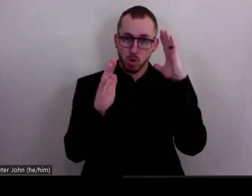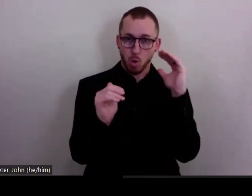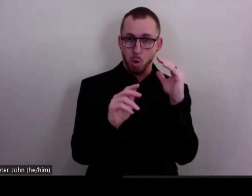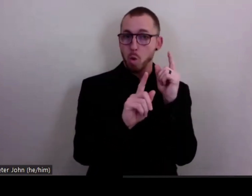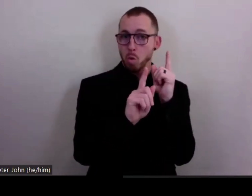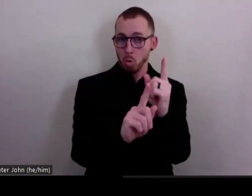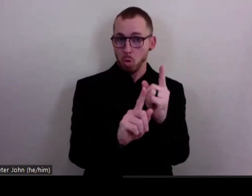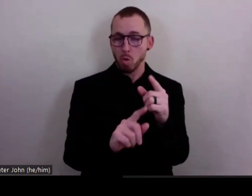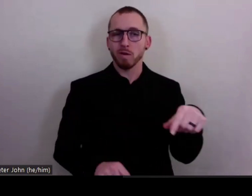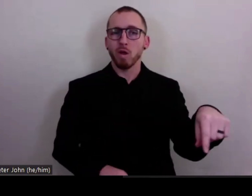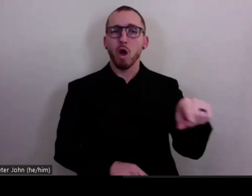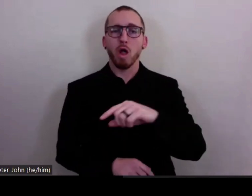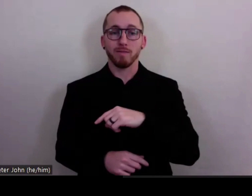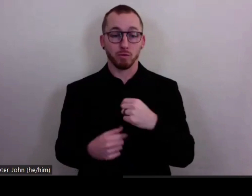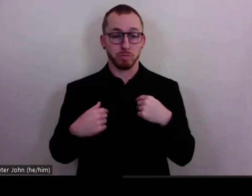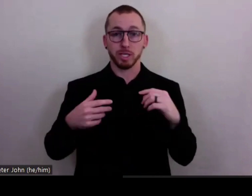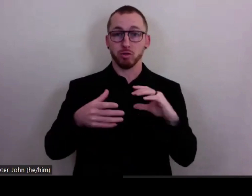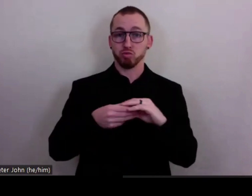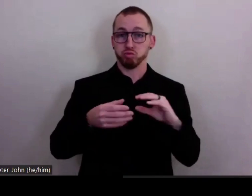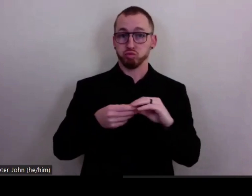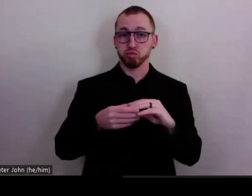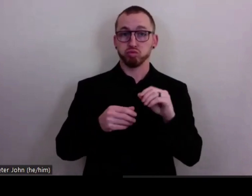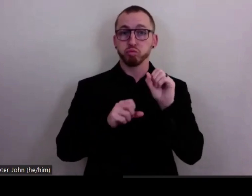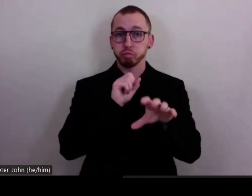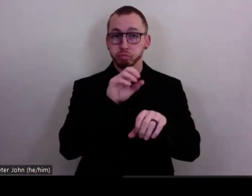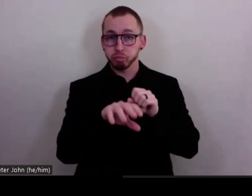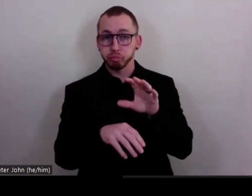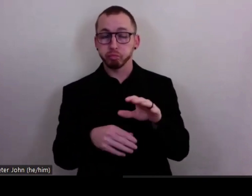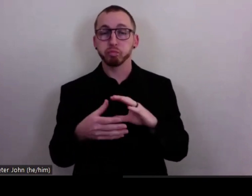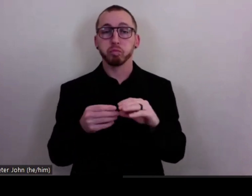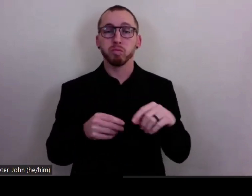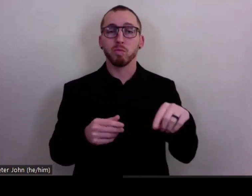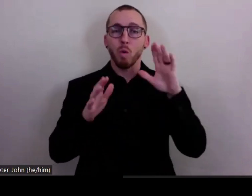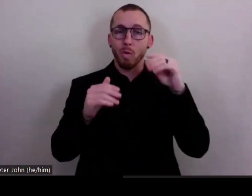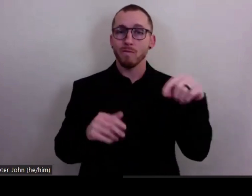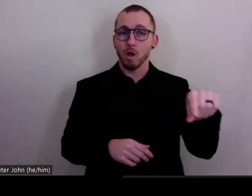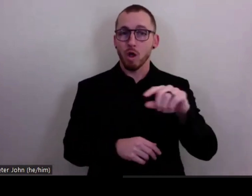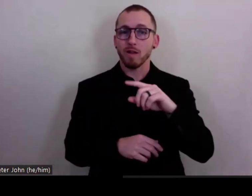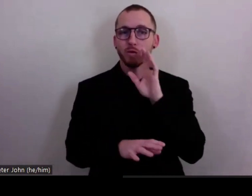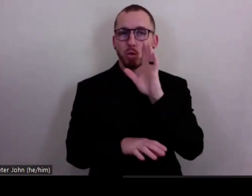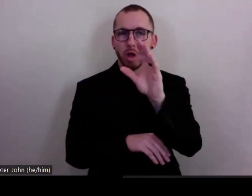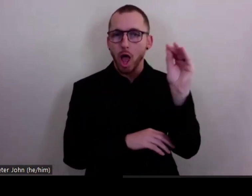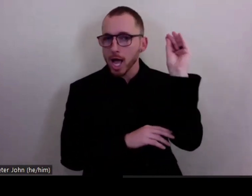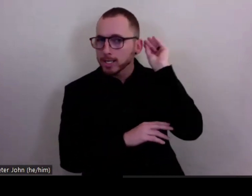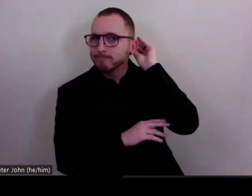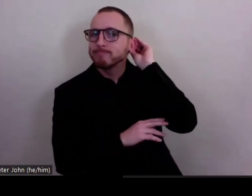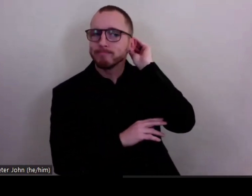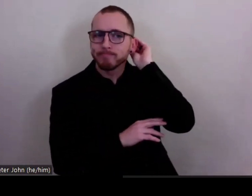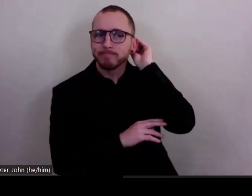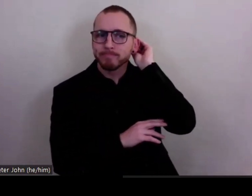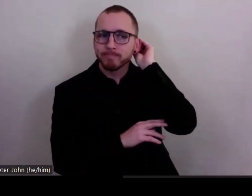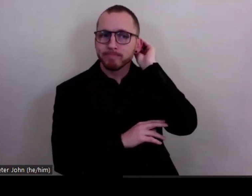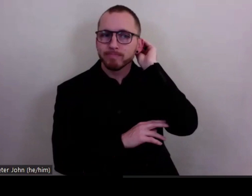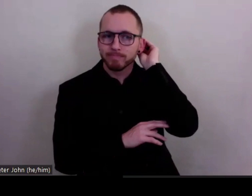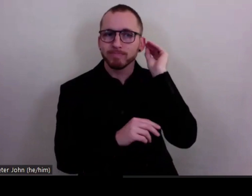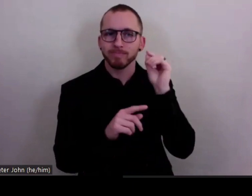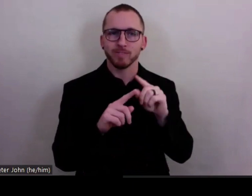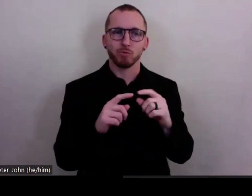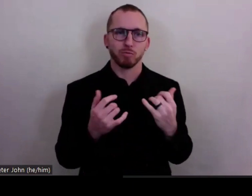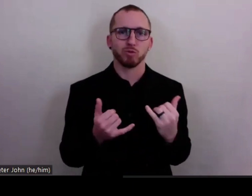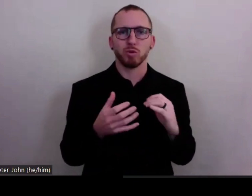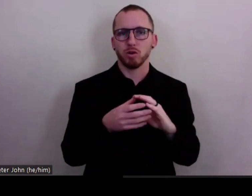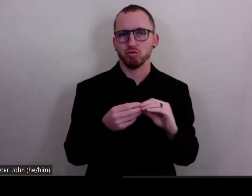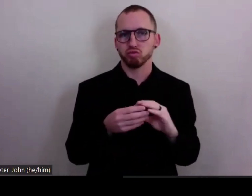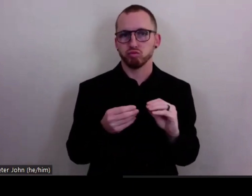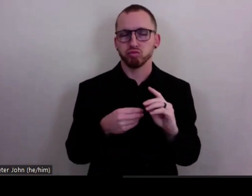or two, because I know that there's very experienced people in this room, but that you can possibly take a nugget or two from the talk today